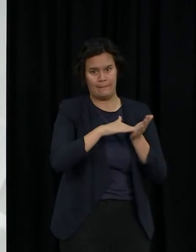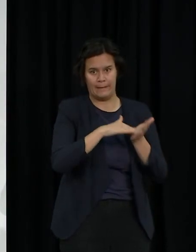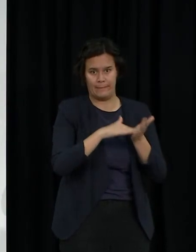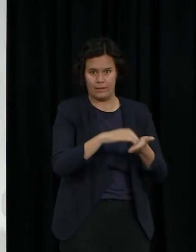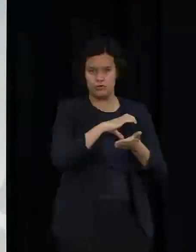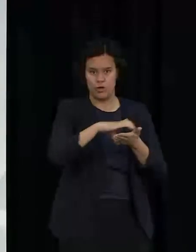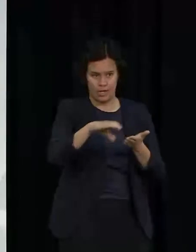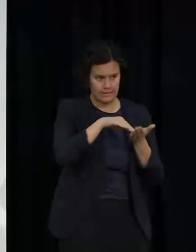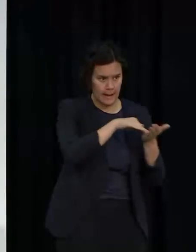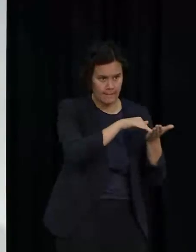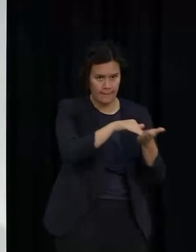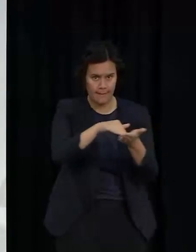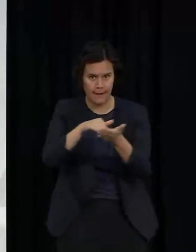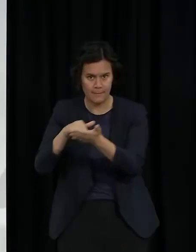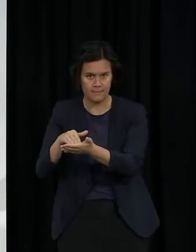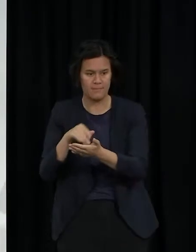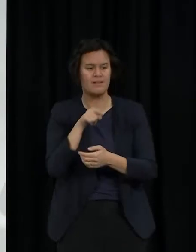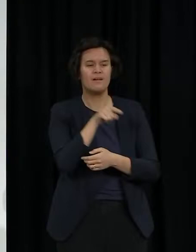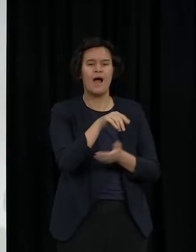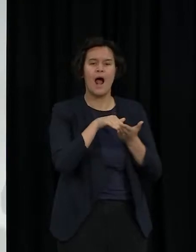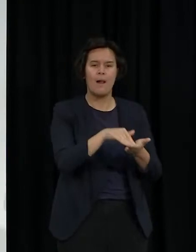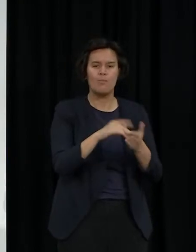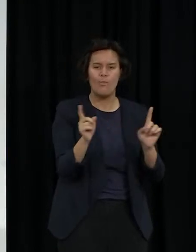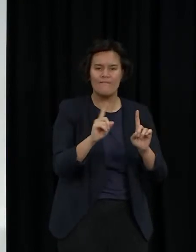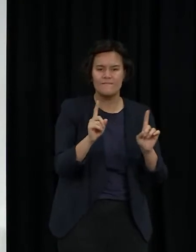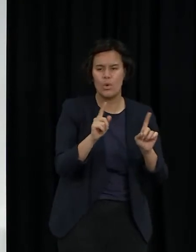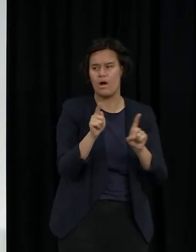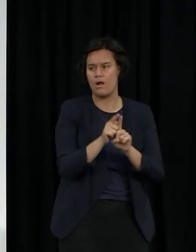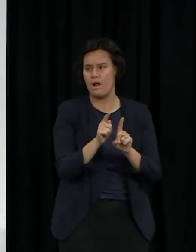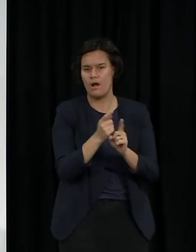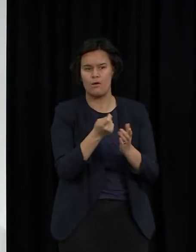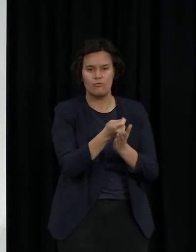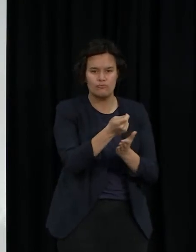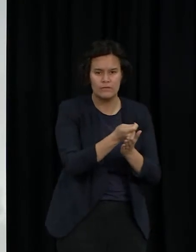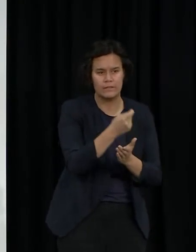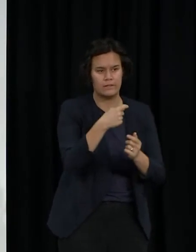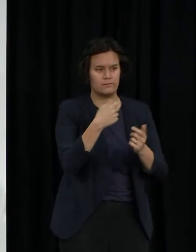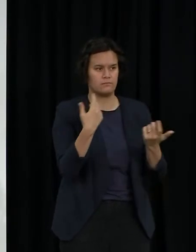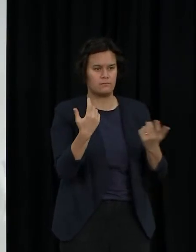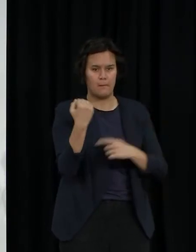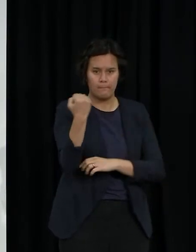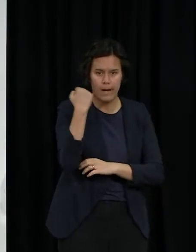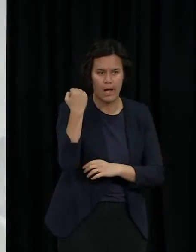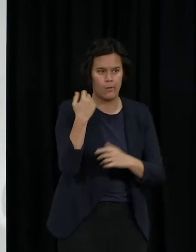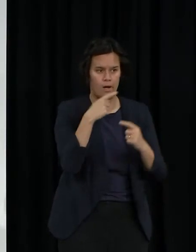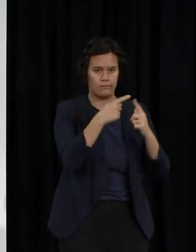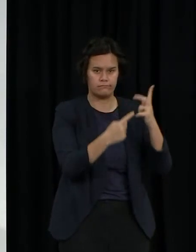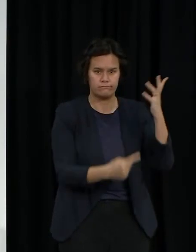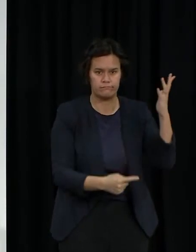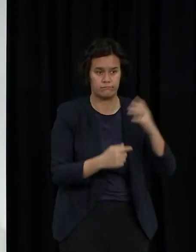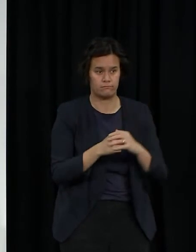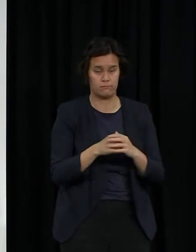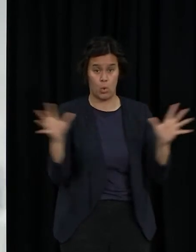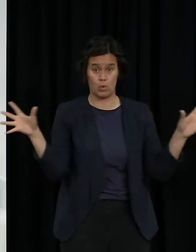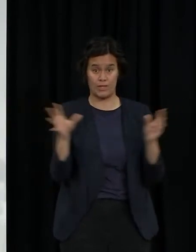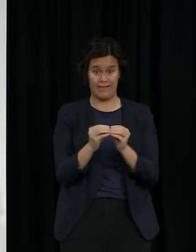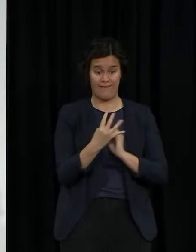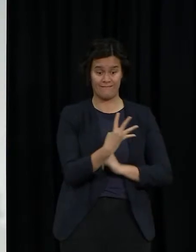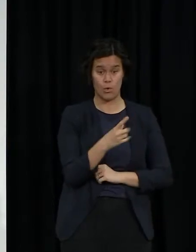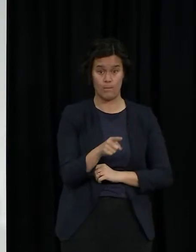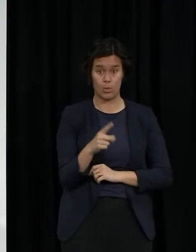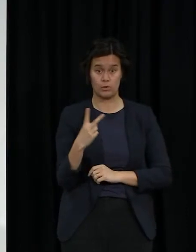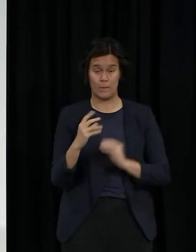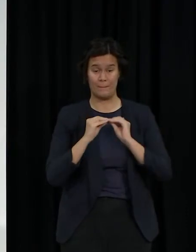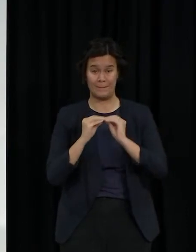out to help businesses with fixed costs through the resurgence support payment. In total, that's $4.2 billion